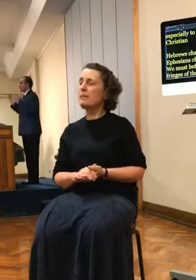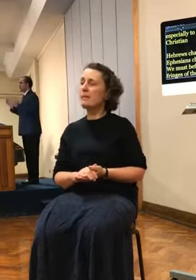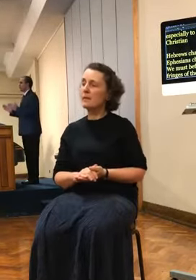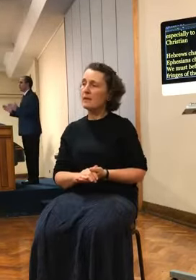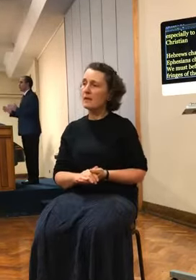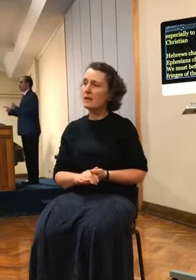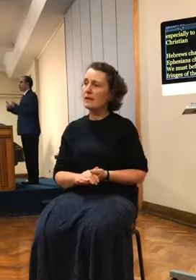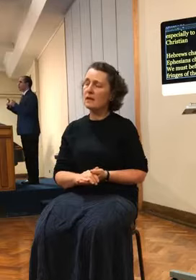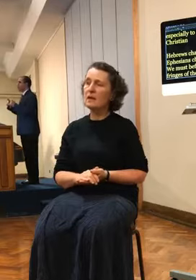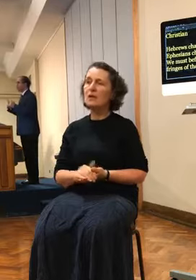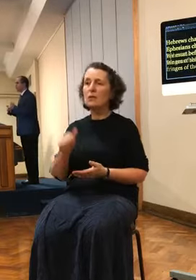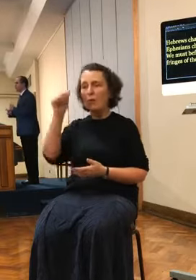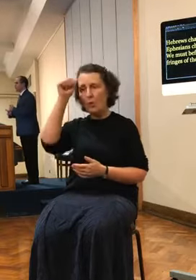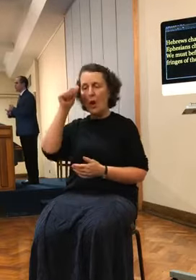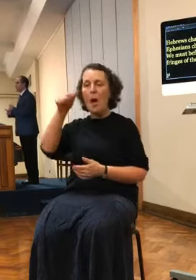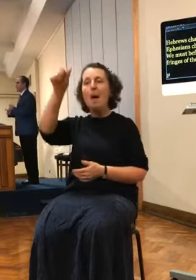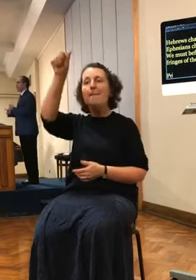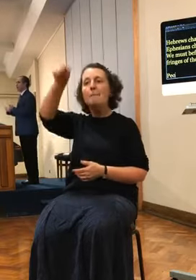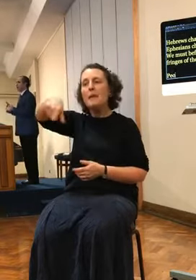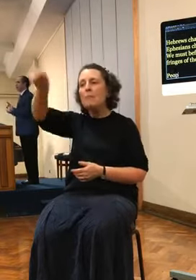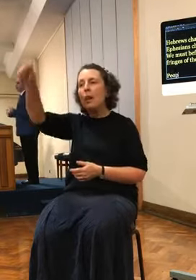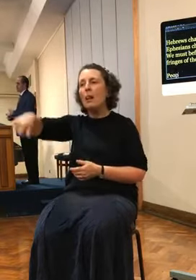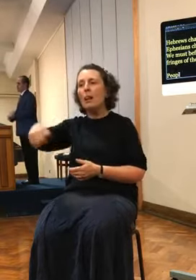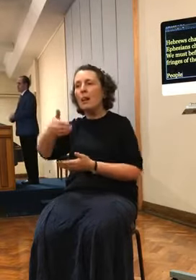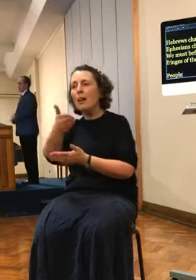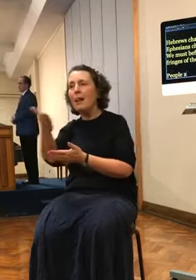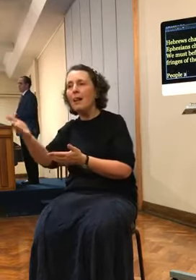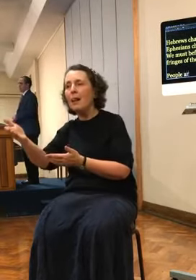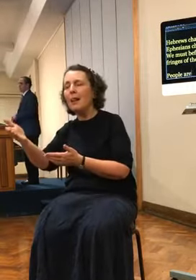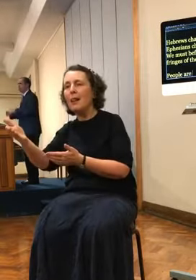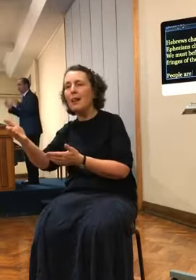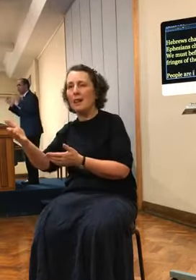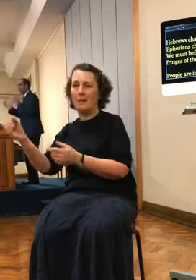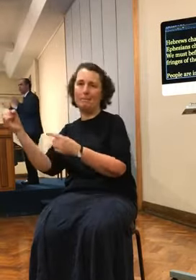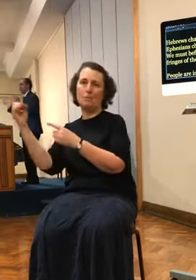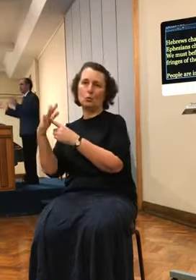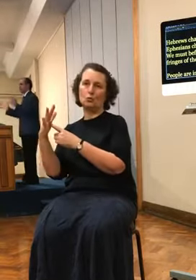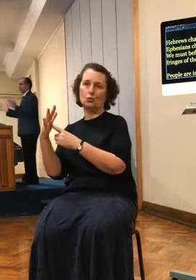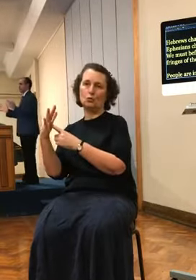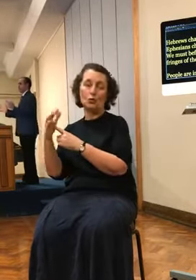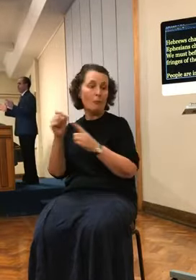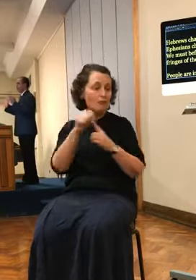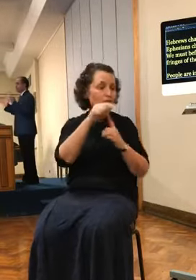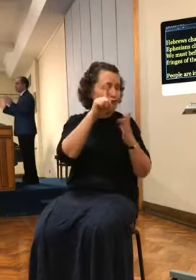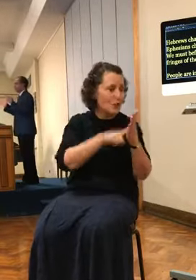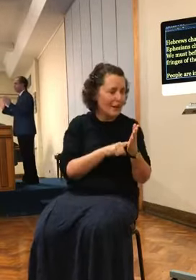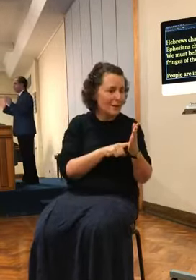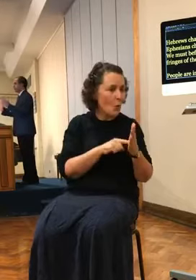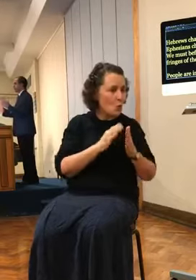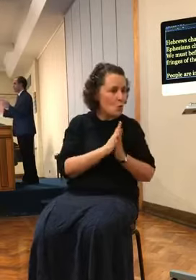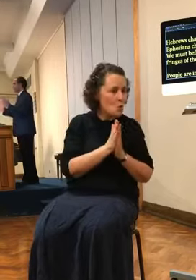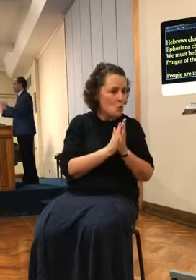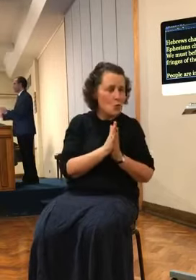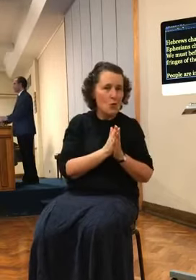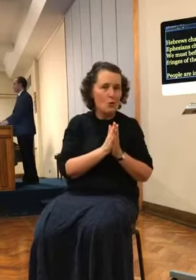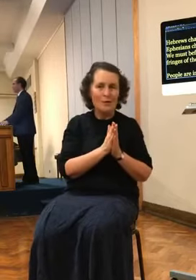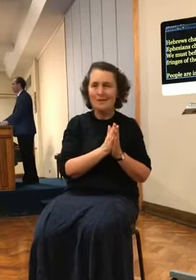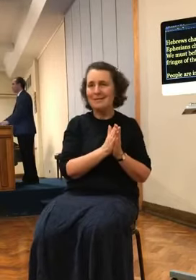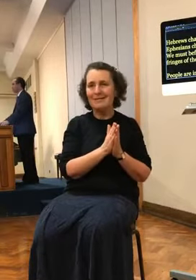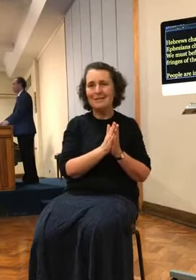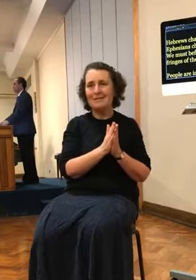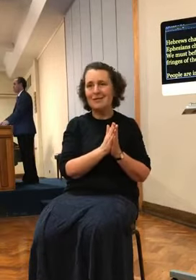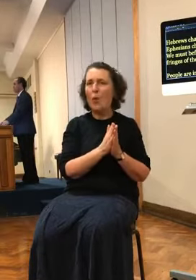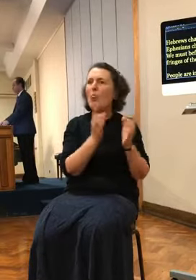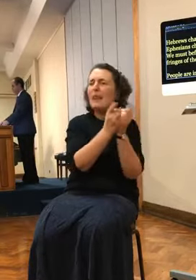People are important, not projects and possessions. We love people. We want to see people coming to the